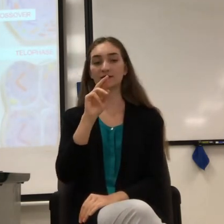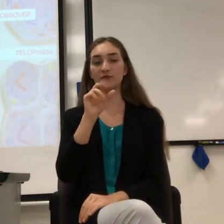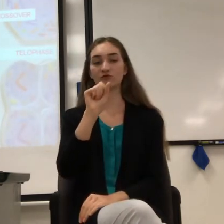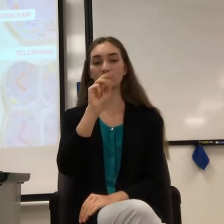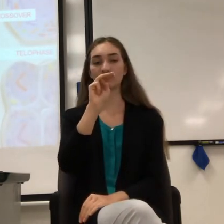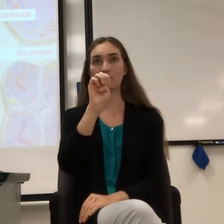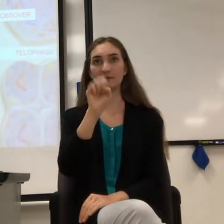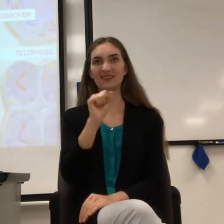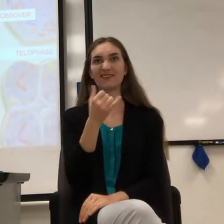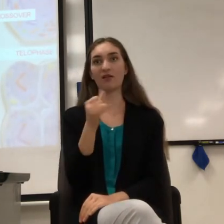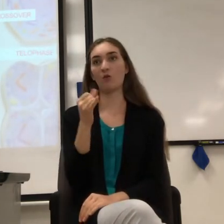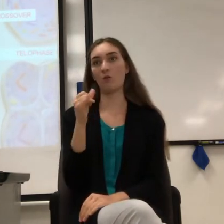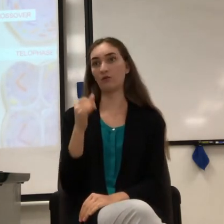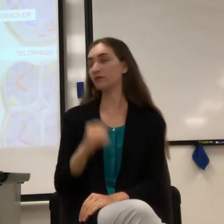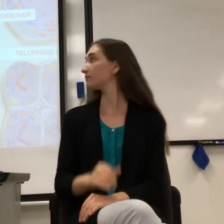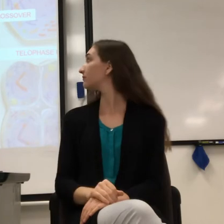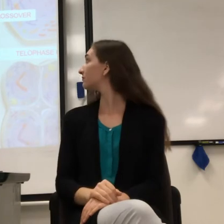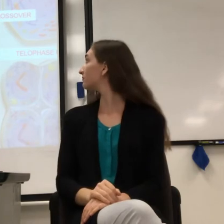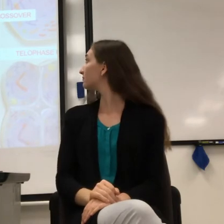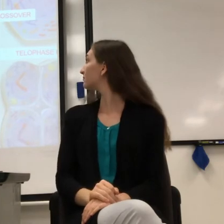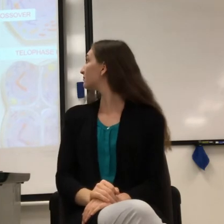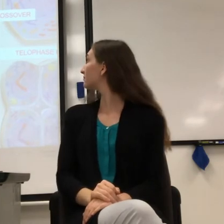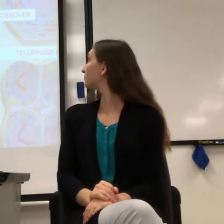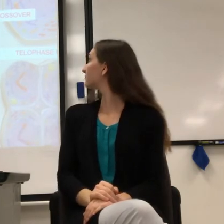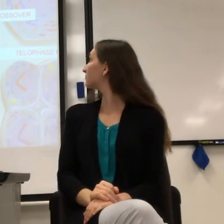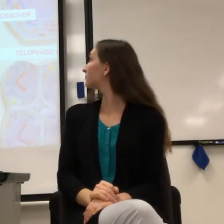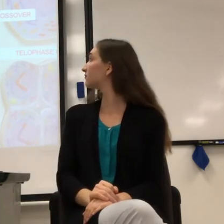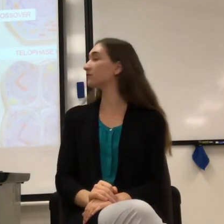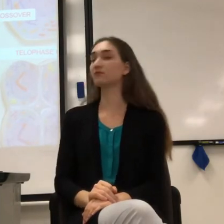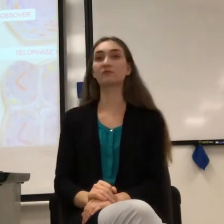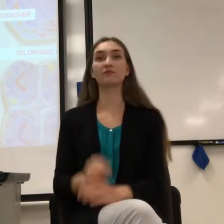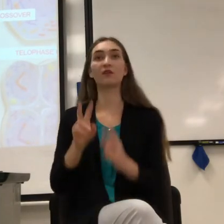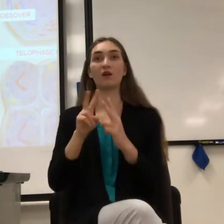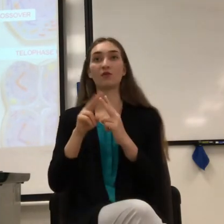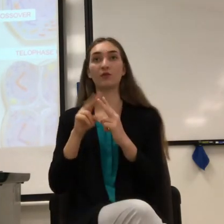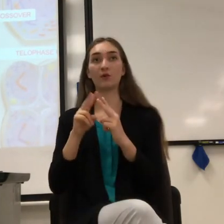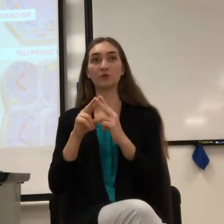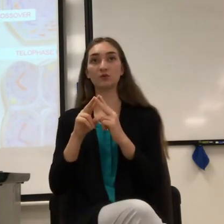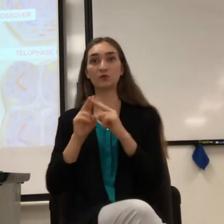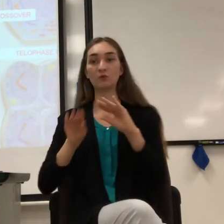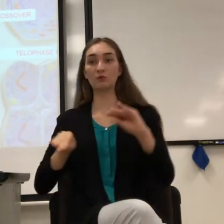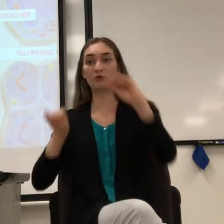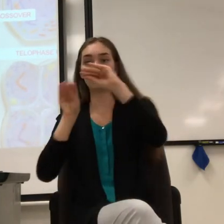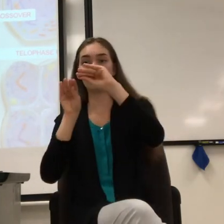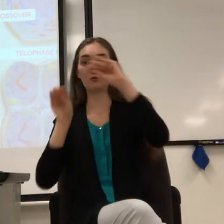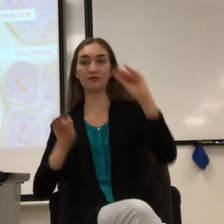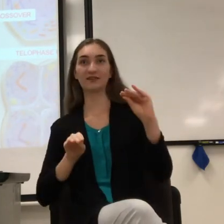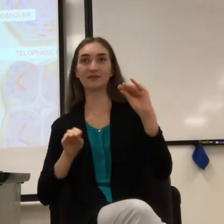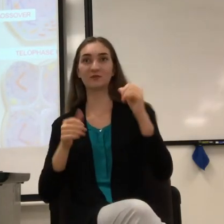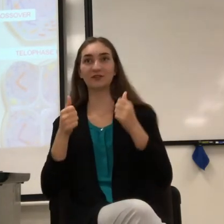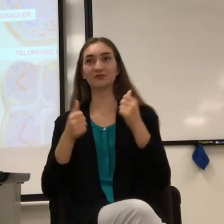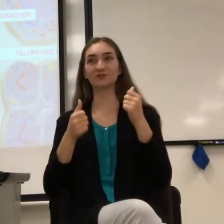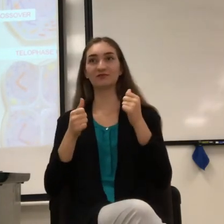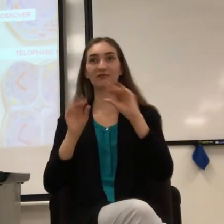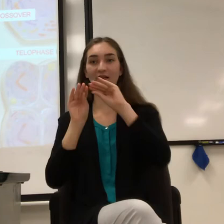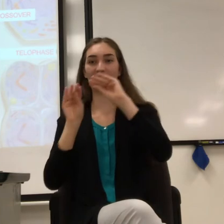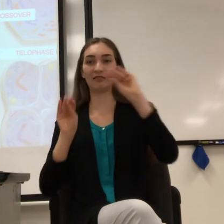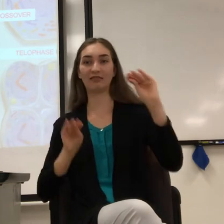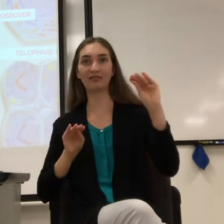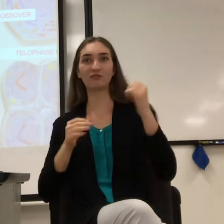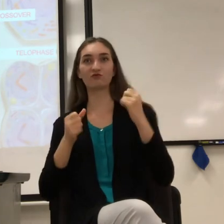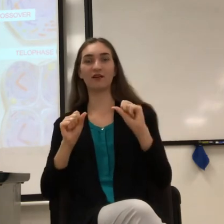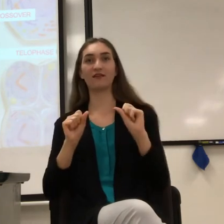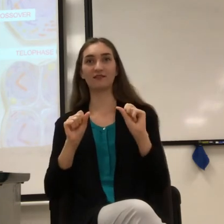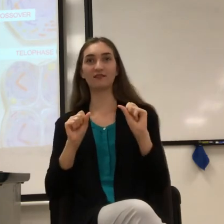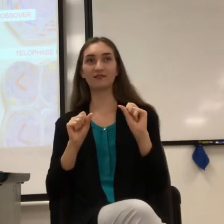Here, here. Are you getting closer together, or are they moving apart? Are they moving? That's kind of what they're trying to show you, right?